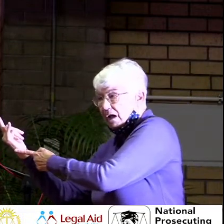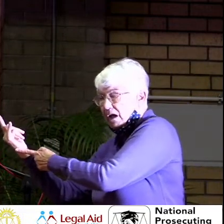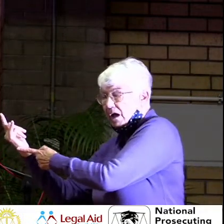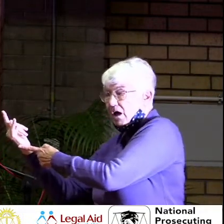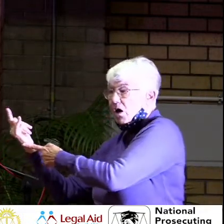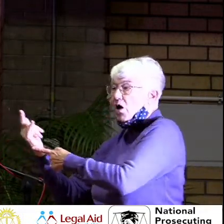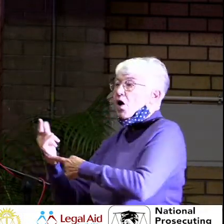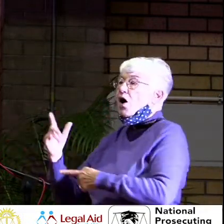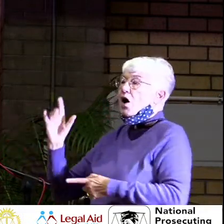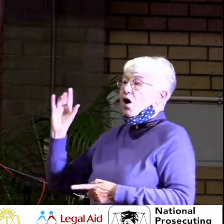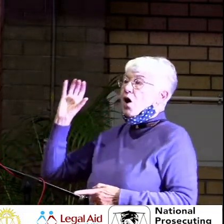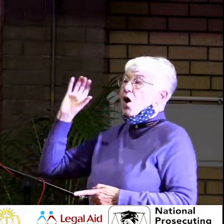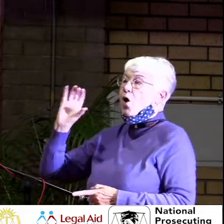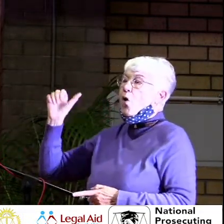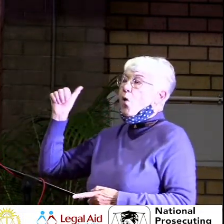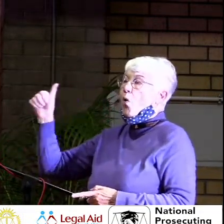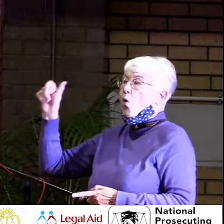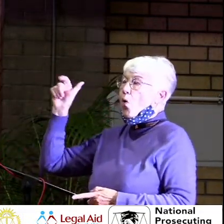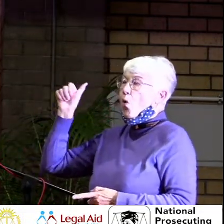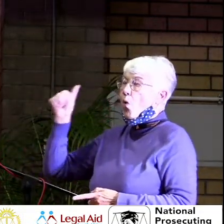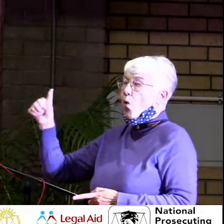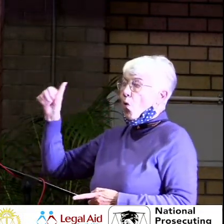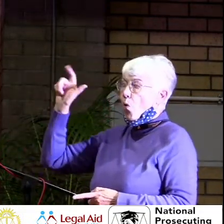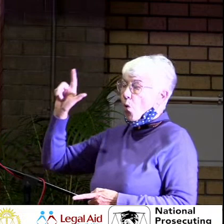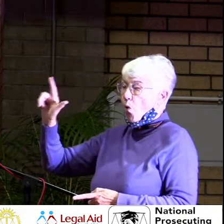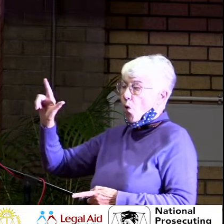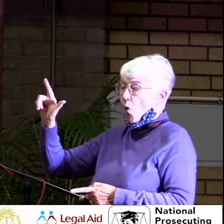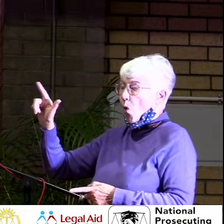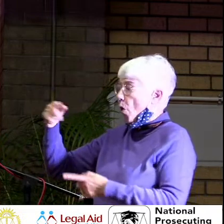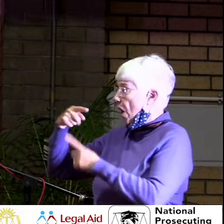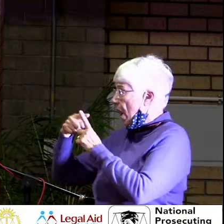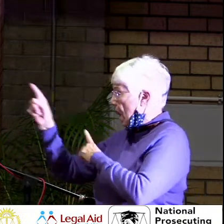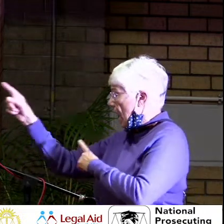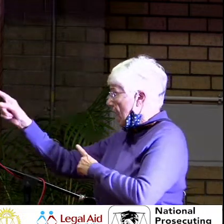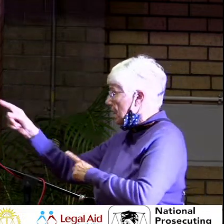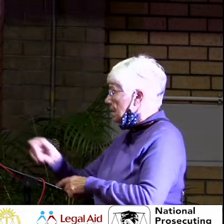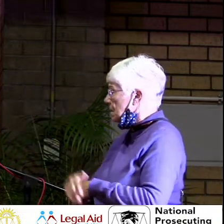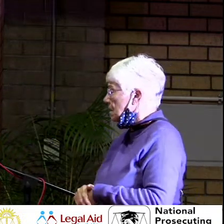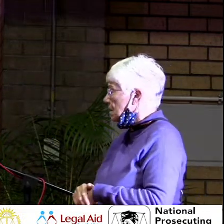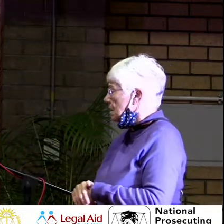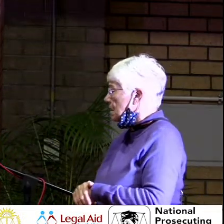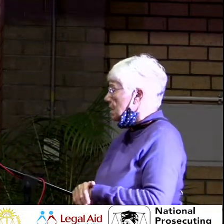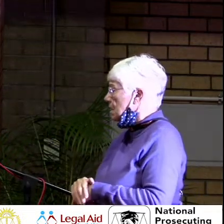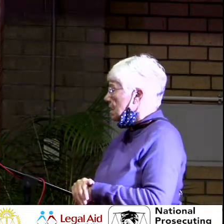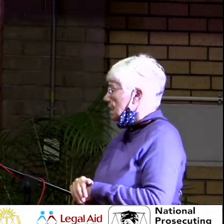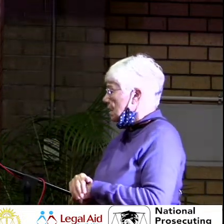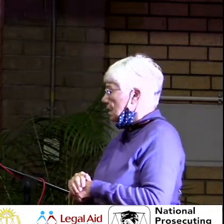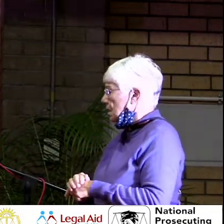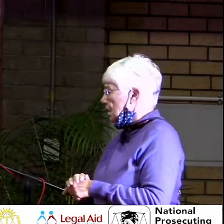have a please call me system, so you can send us a please call me on